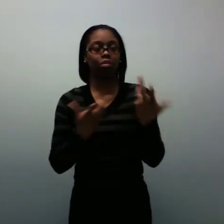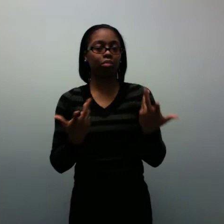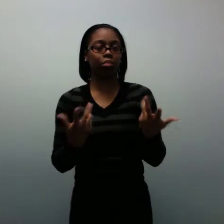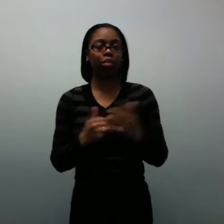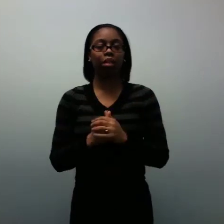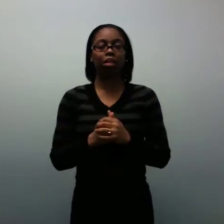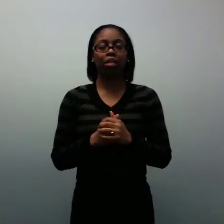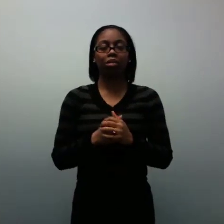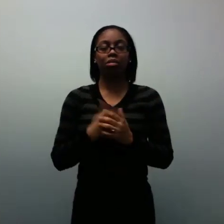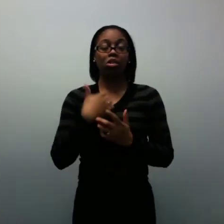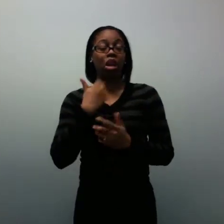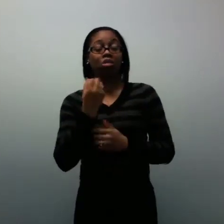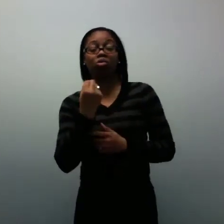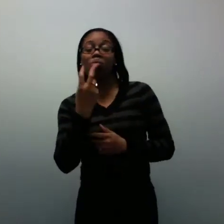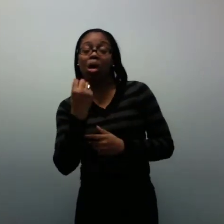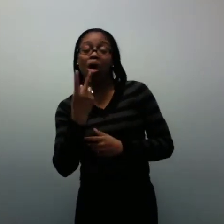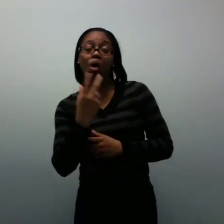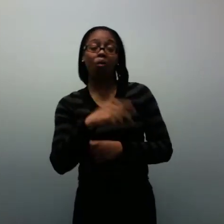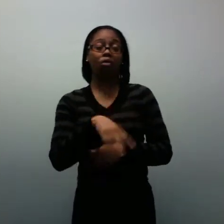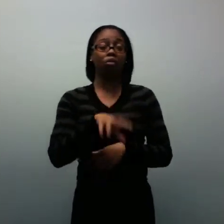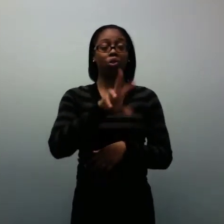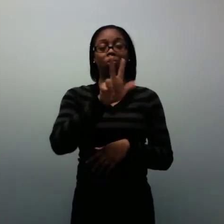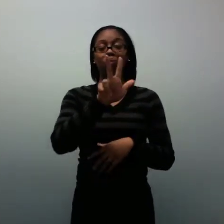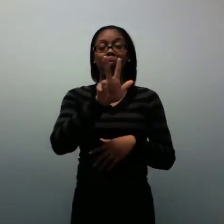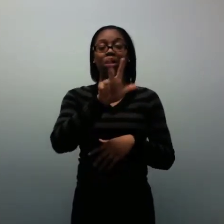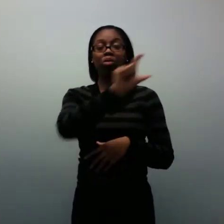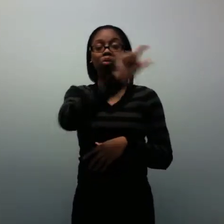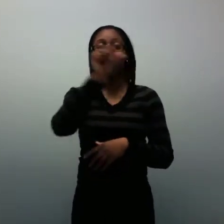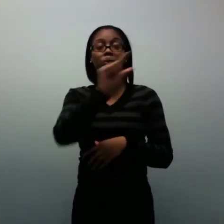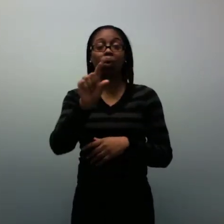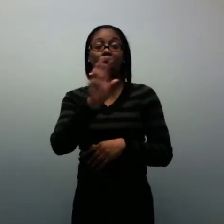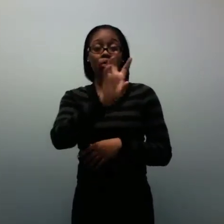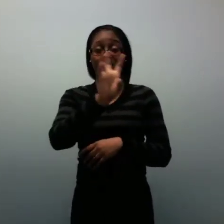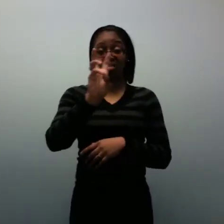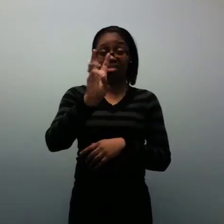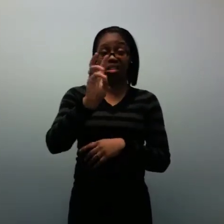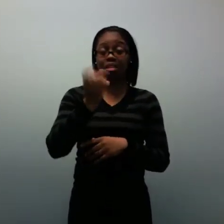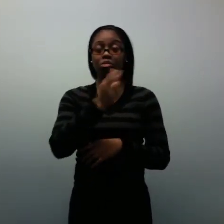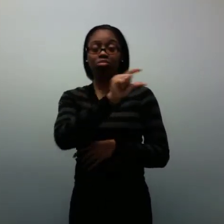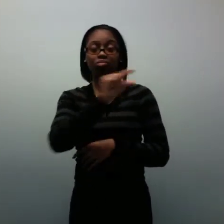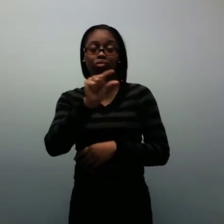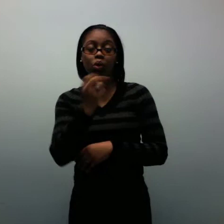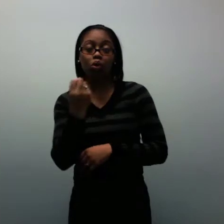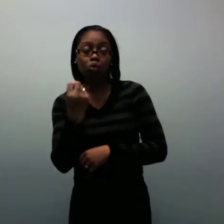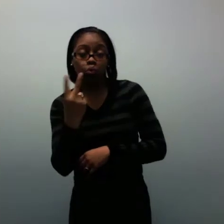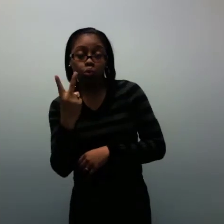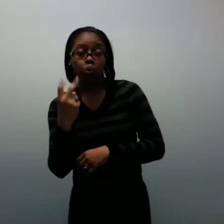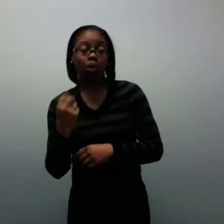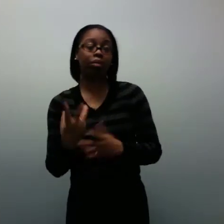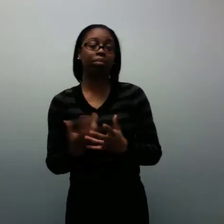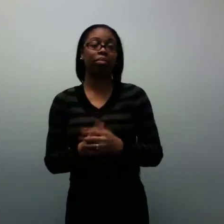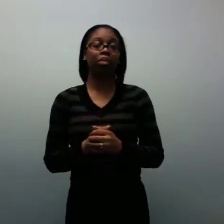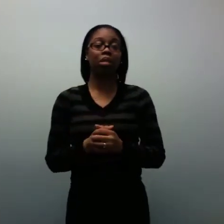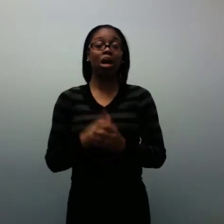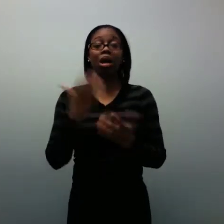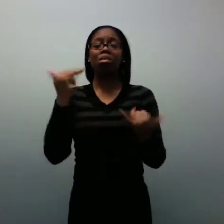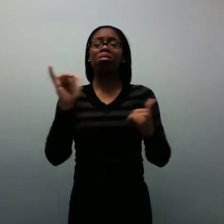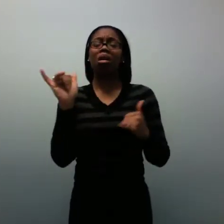3 rows of 4, 2 rows of 6. But this is more than a rectangle. This is a square, 3 rows of 3. And in